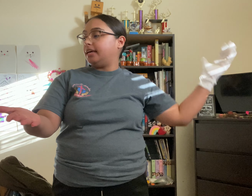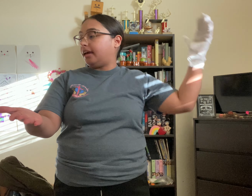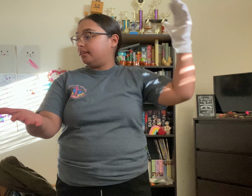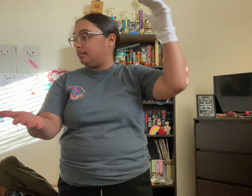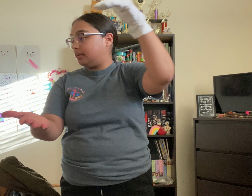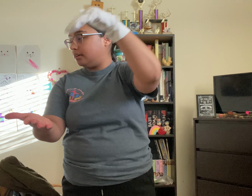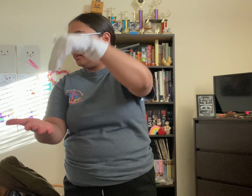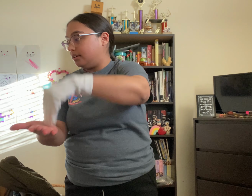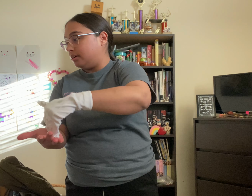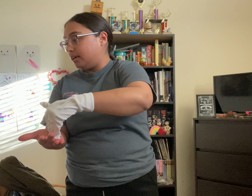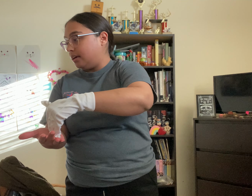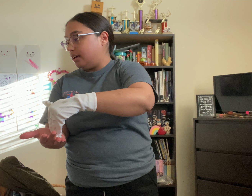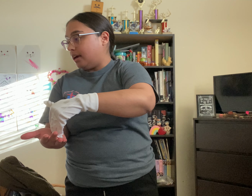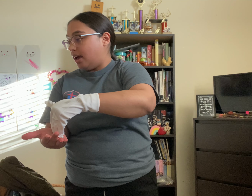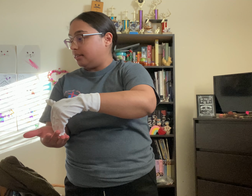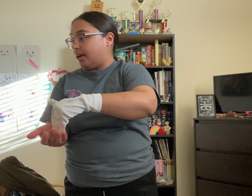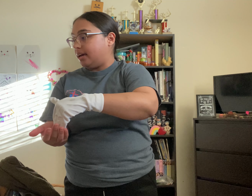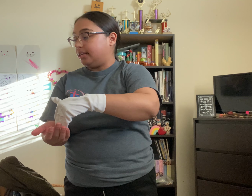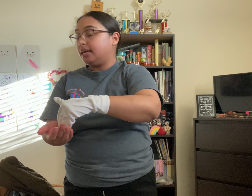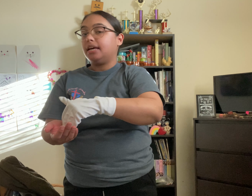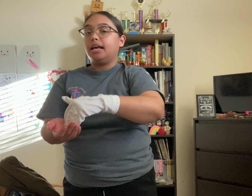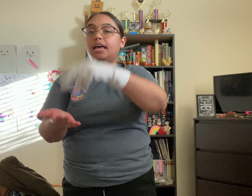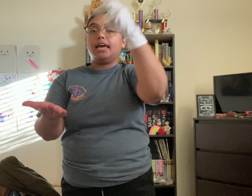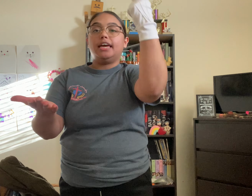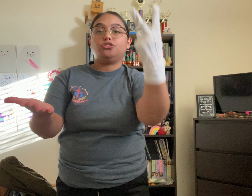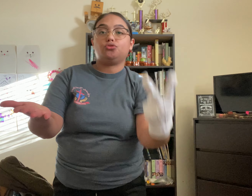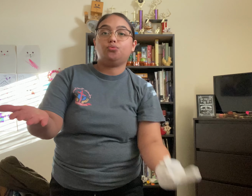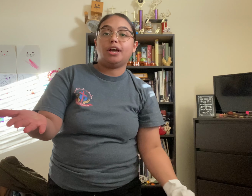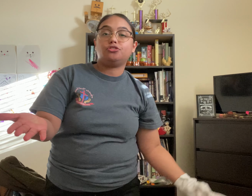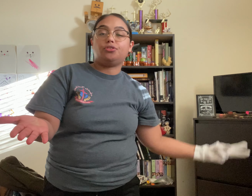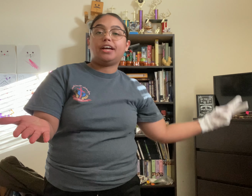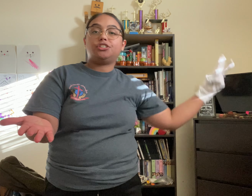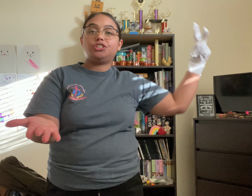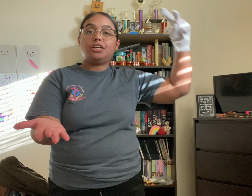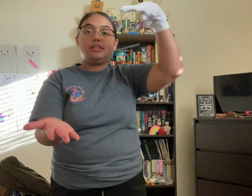again. And then it's resurrection